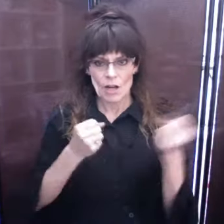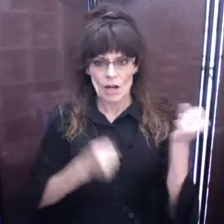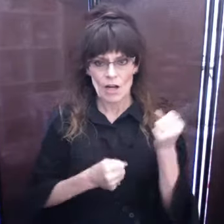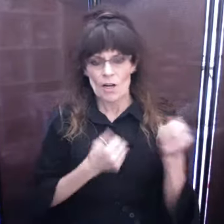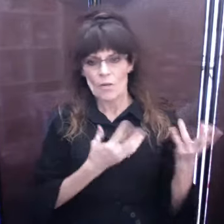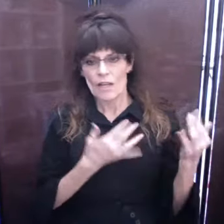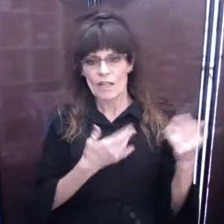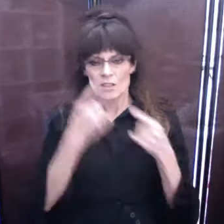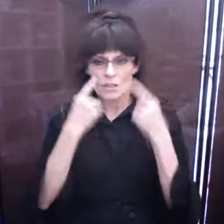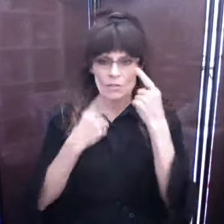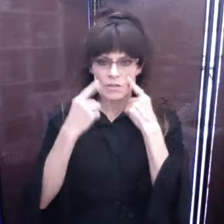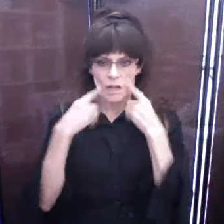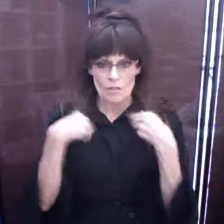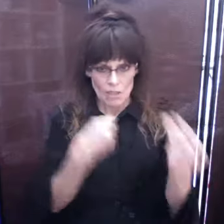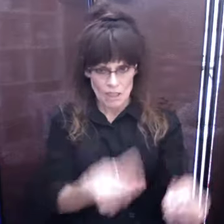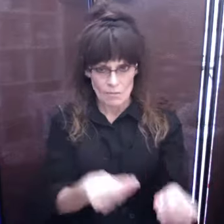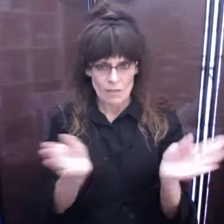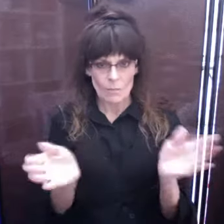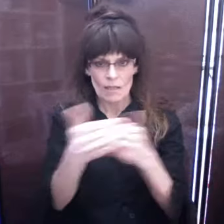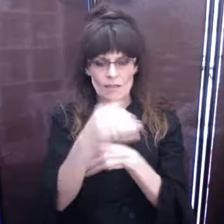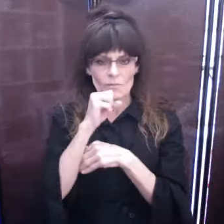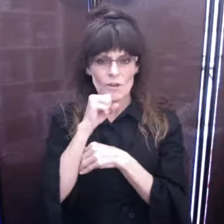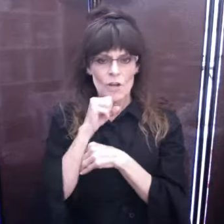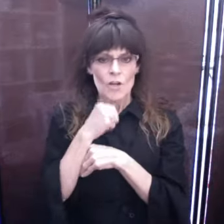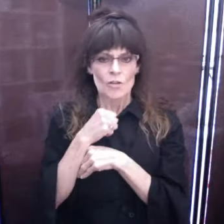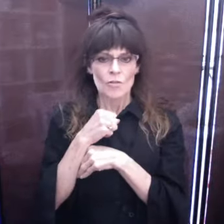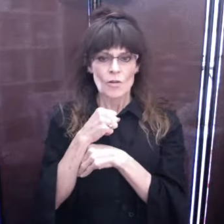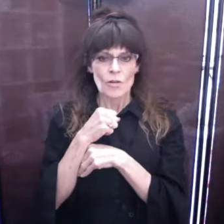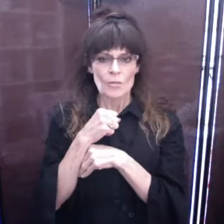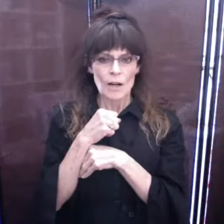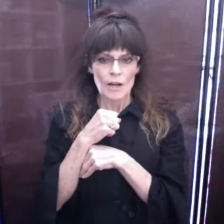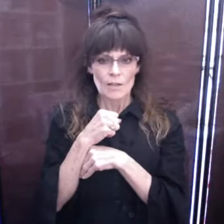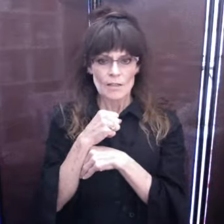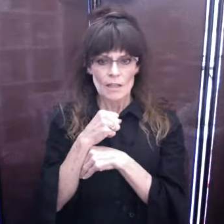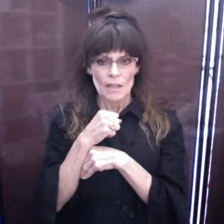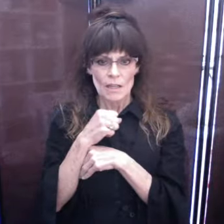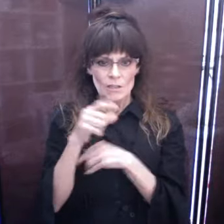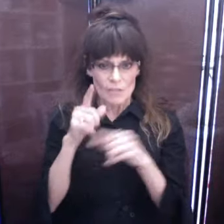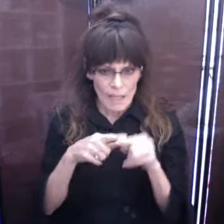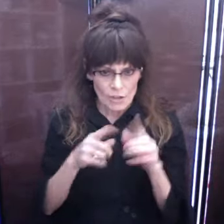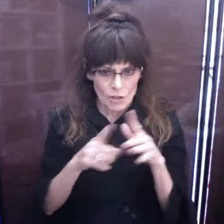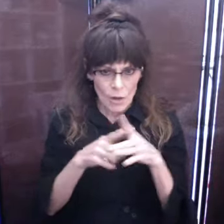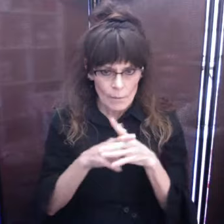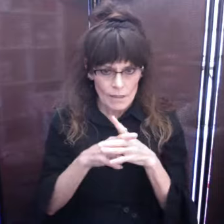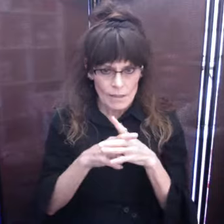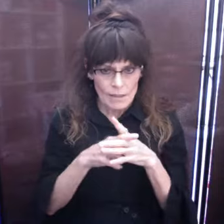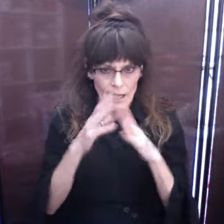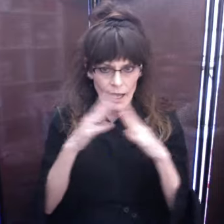and she gave me the box of granola bars, and she said, I need you to hear me not to come by the house this weekend. My mom worked in the medical industry,